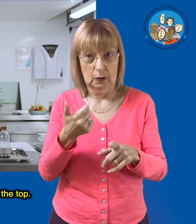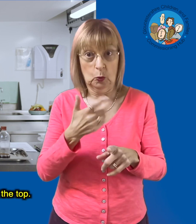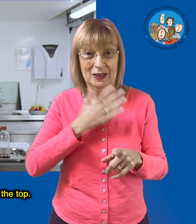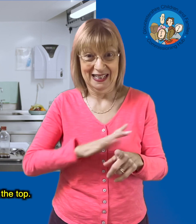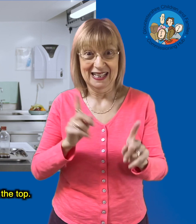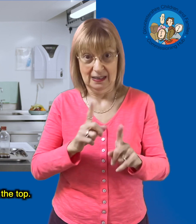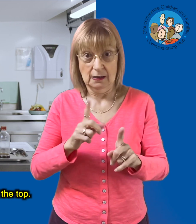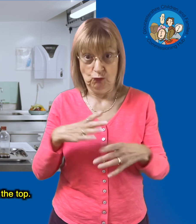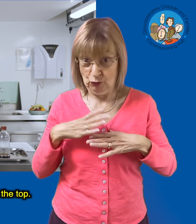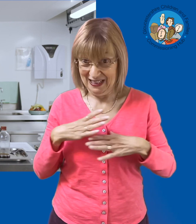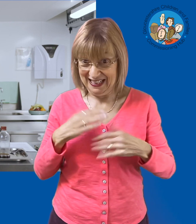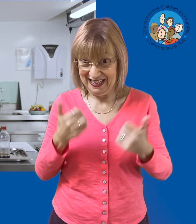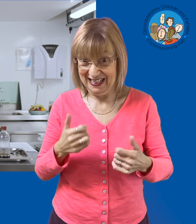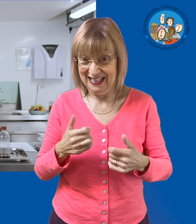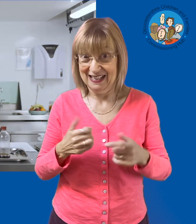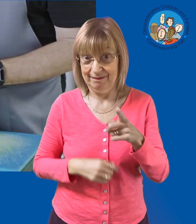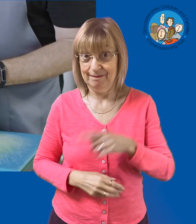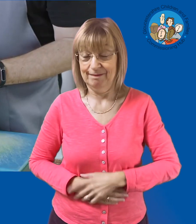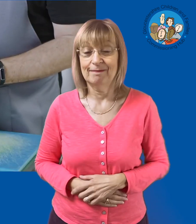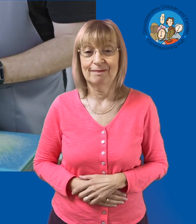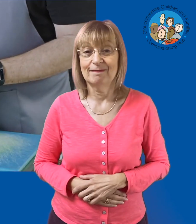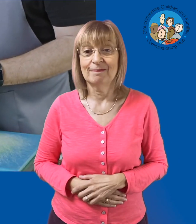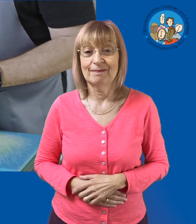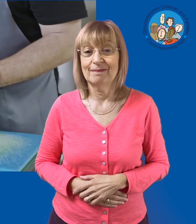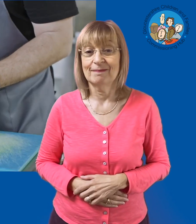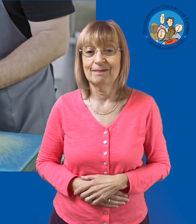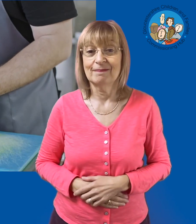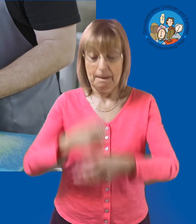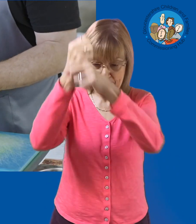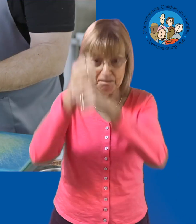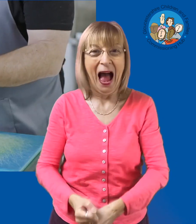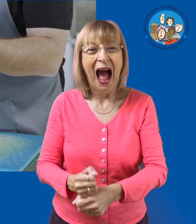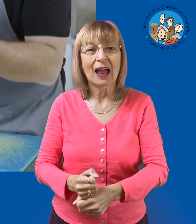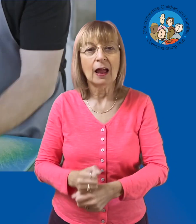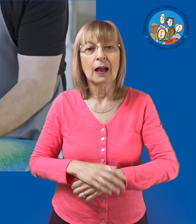poke out through the top. So let's give it a go.